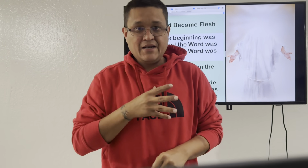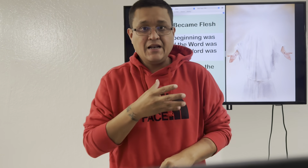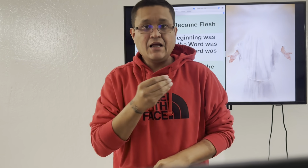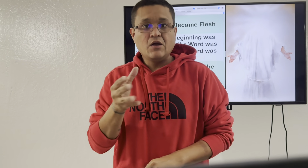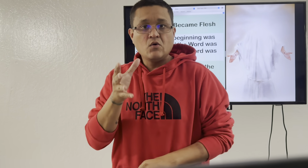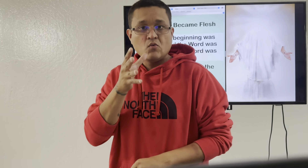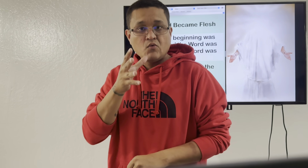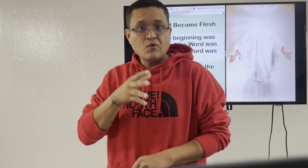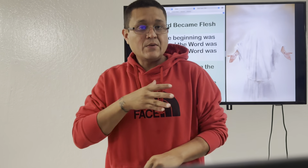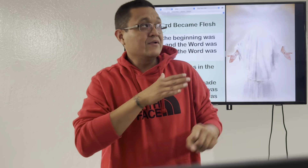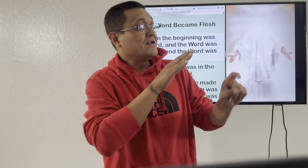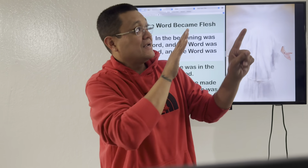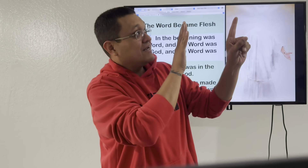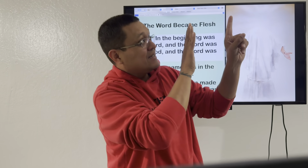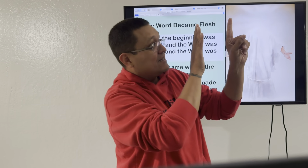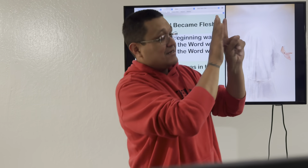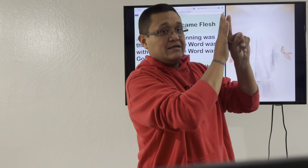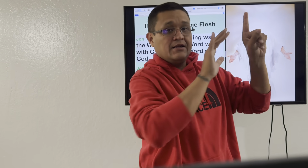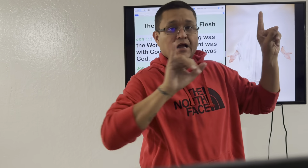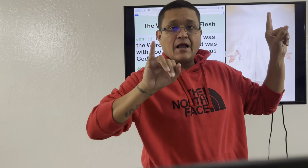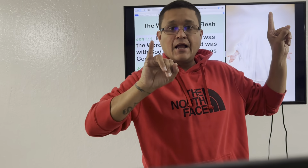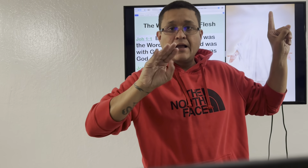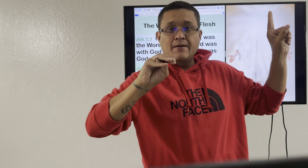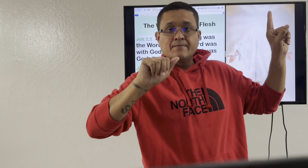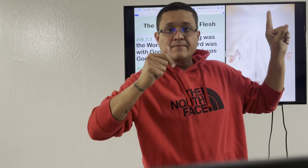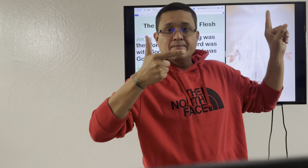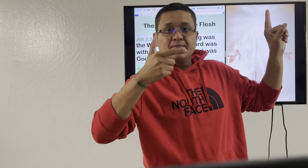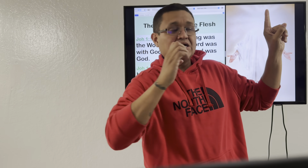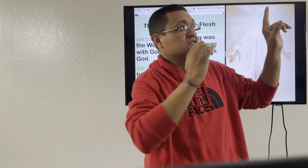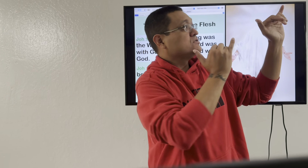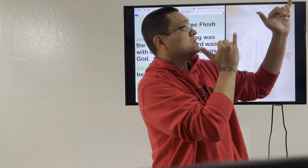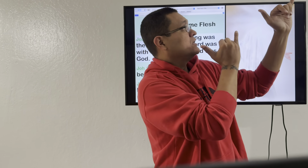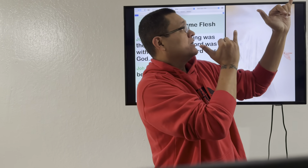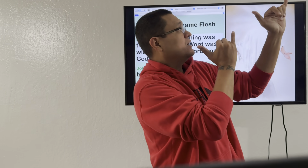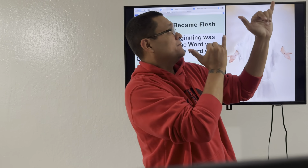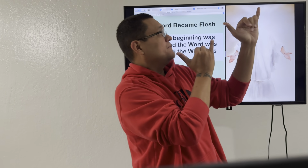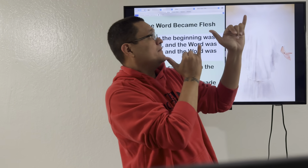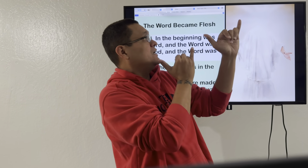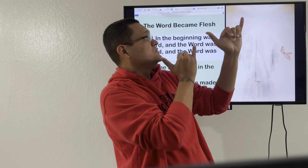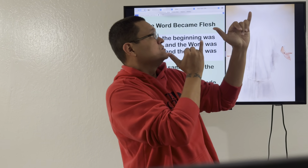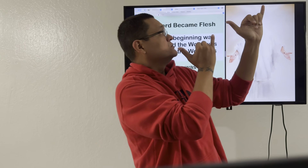God created man and woman in his image.